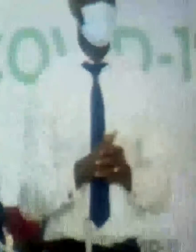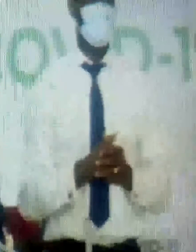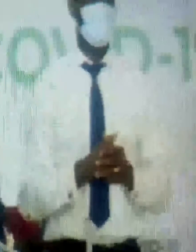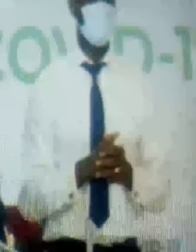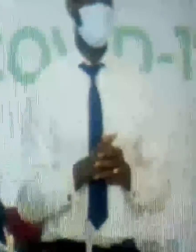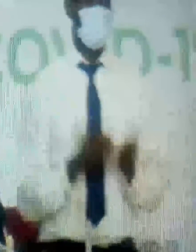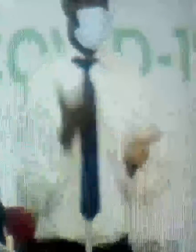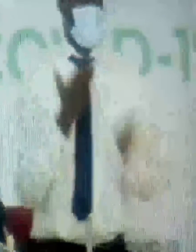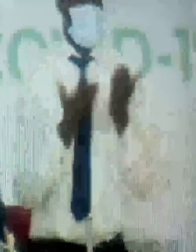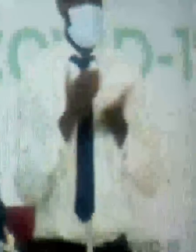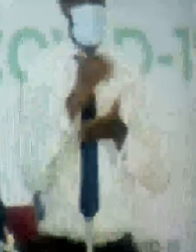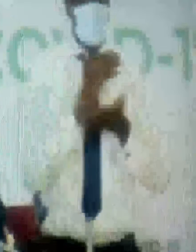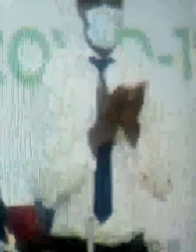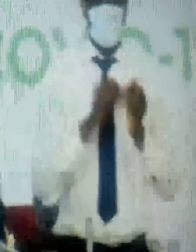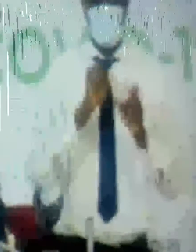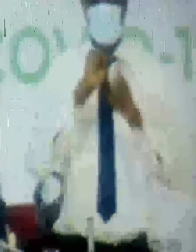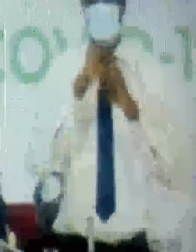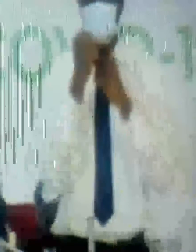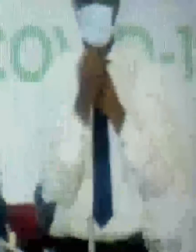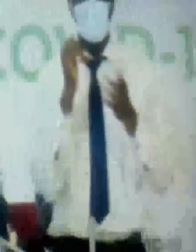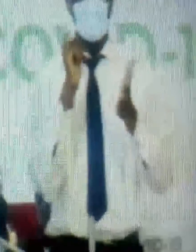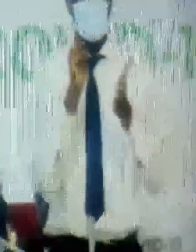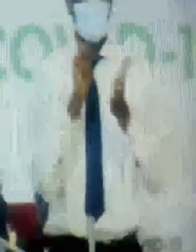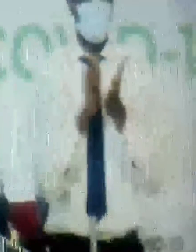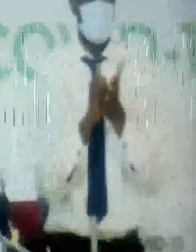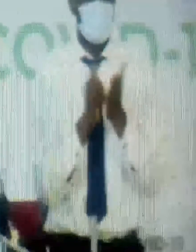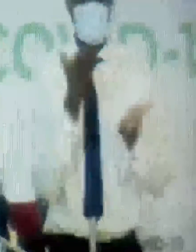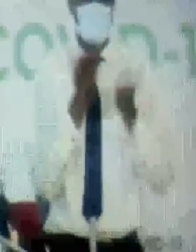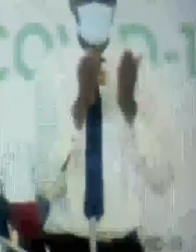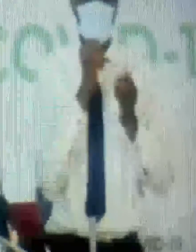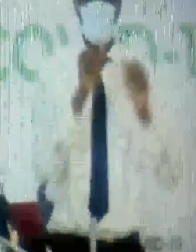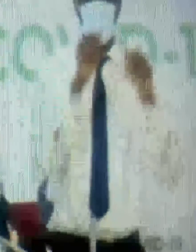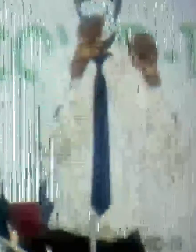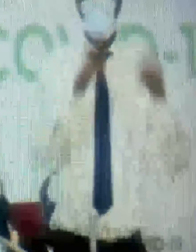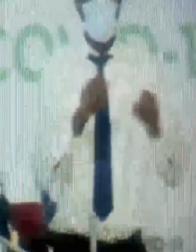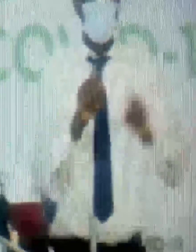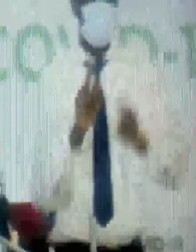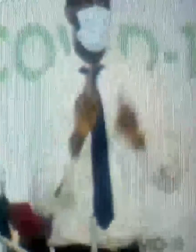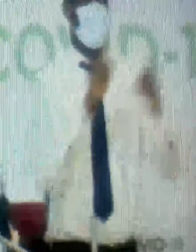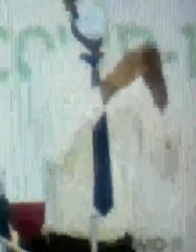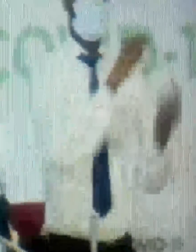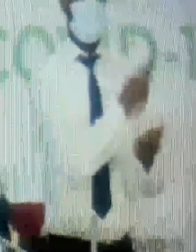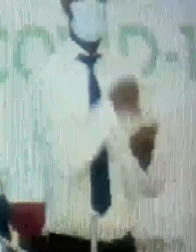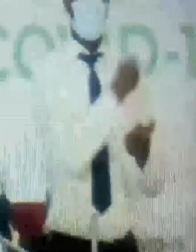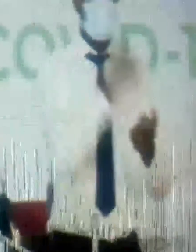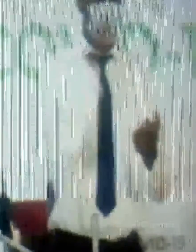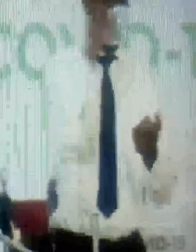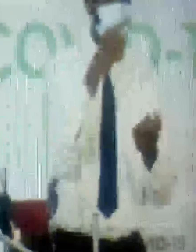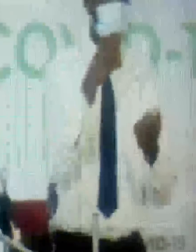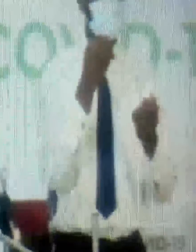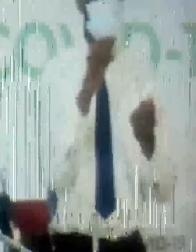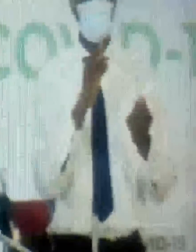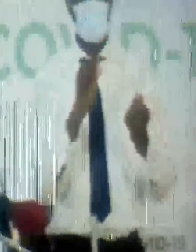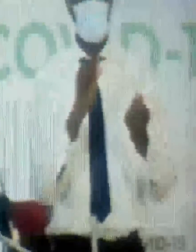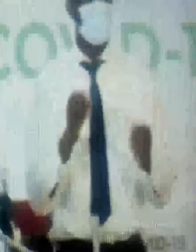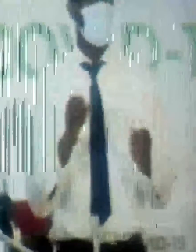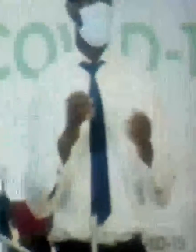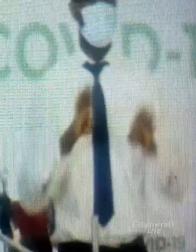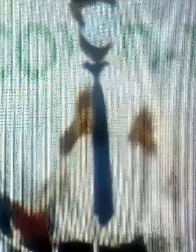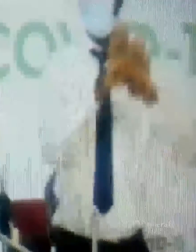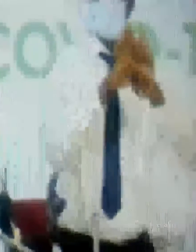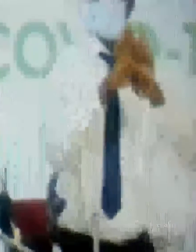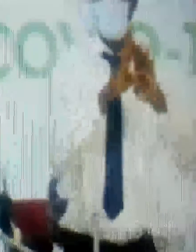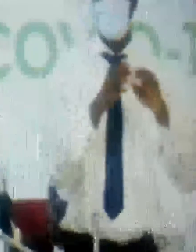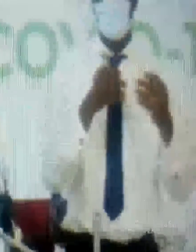There could have been some cases that could not get to the hospital because of lockdown. There could have been cases that could not get to the hospital